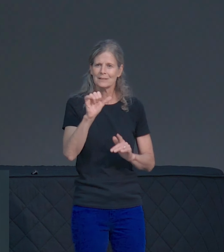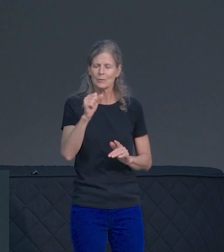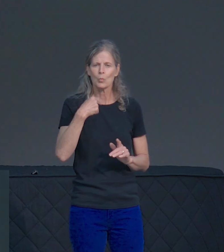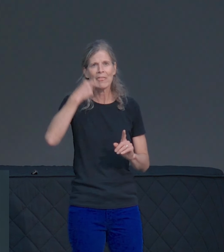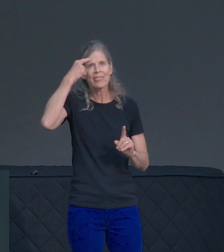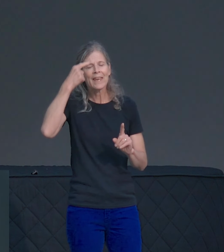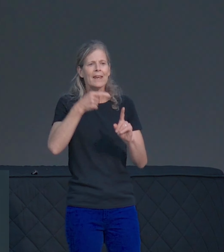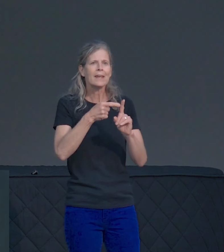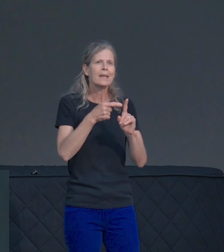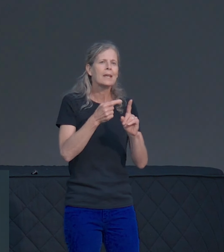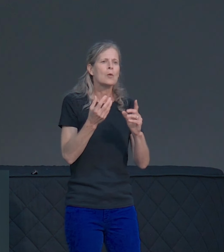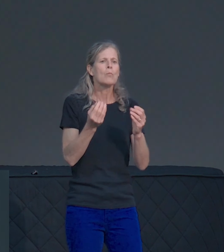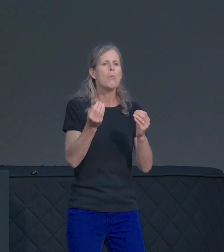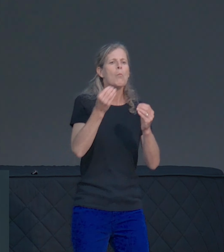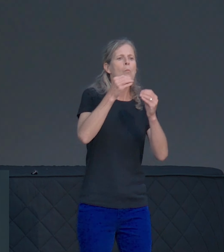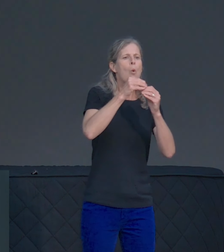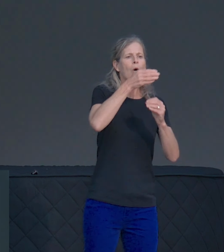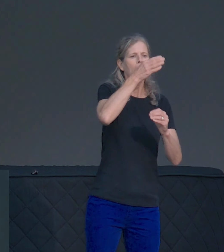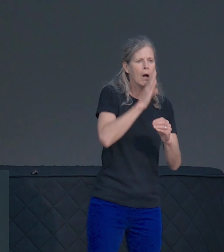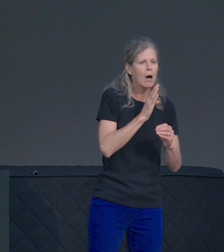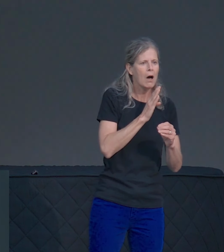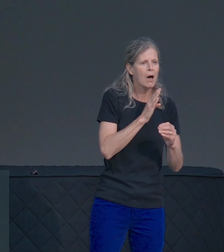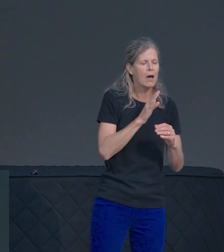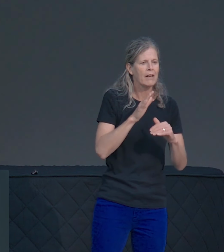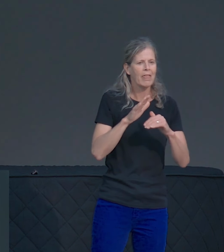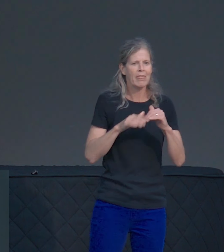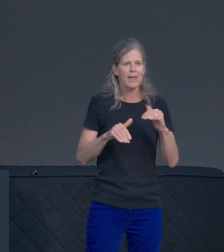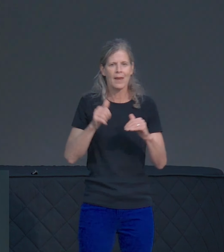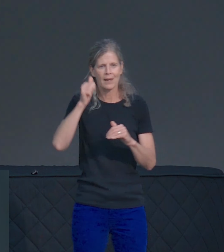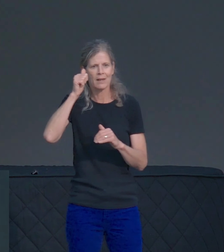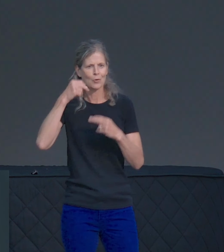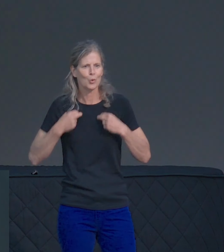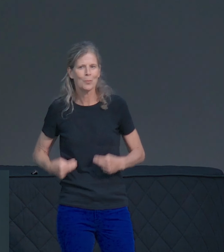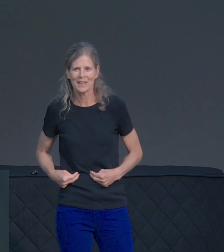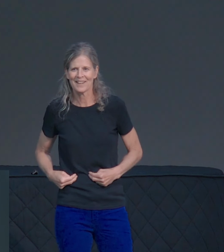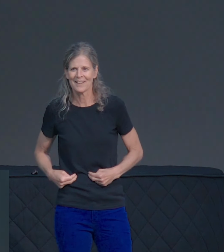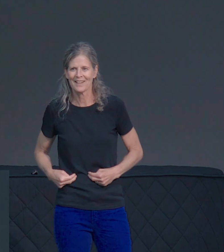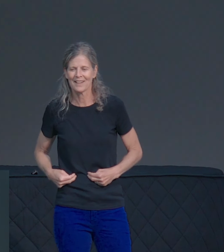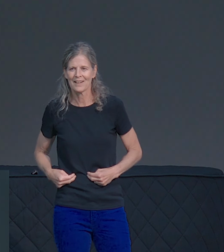of Jesus as being more God than he is human.